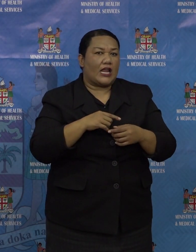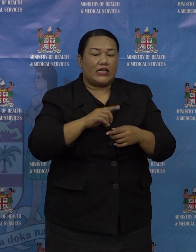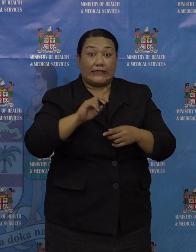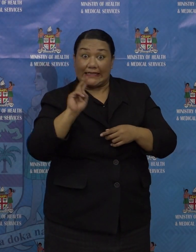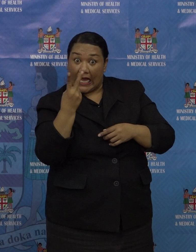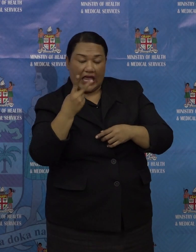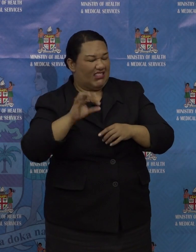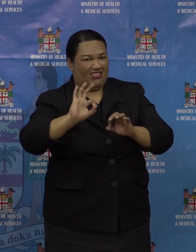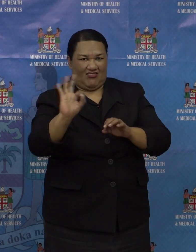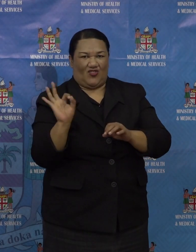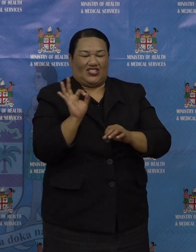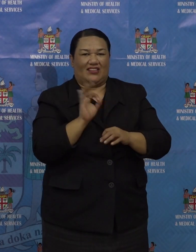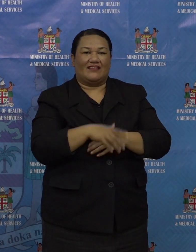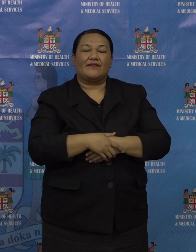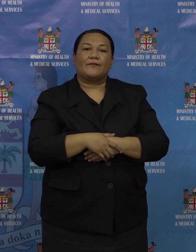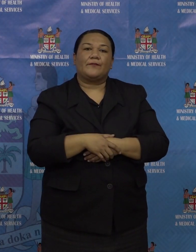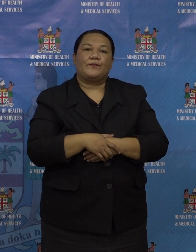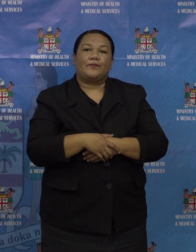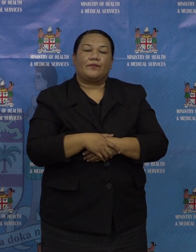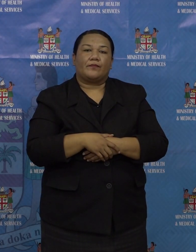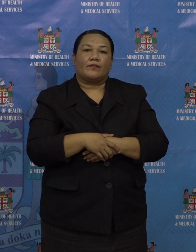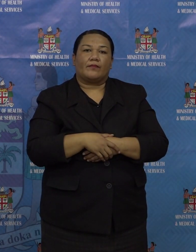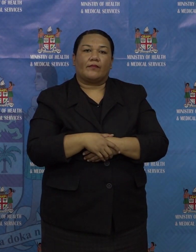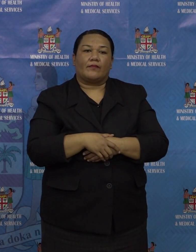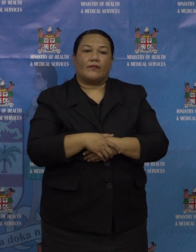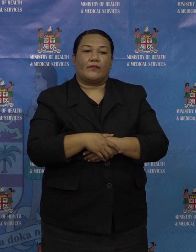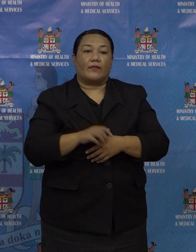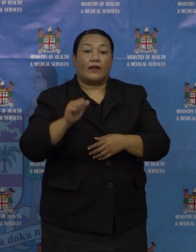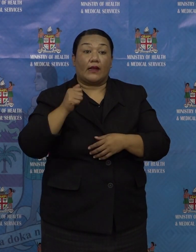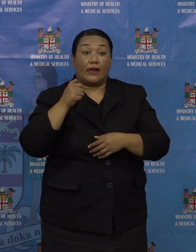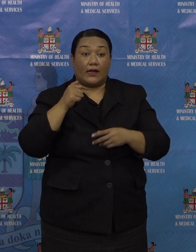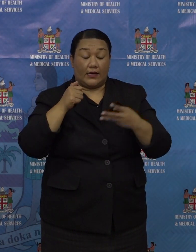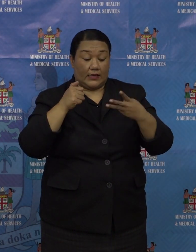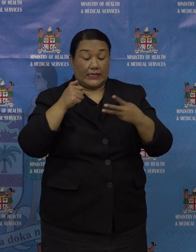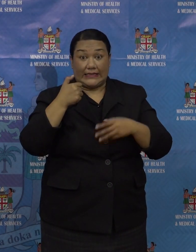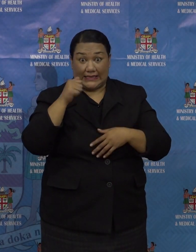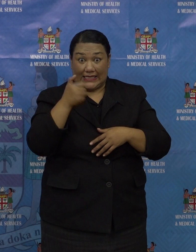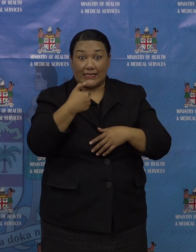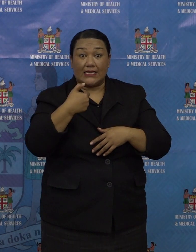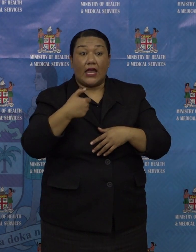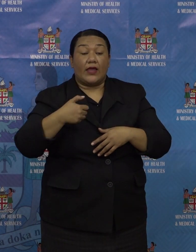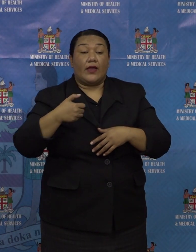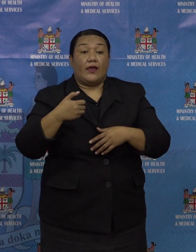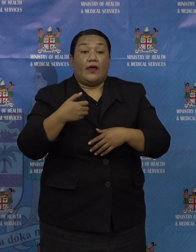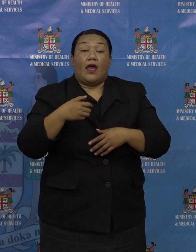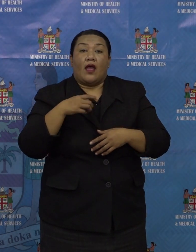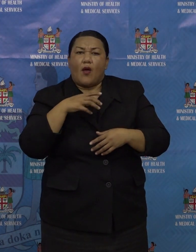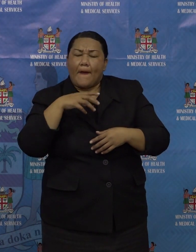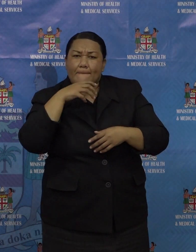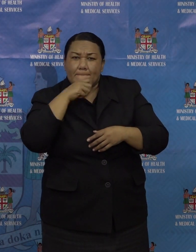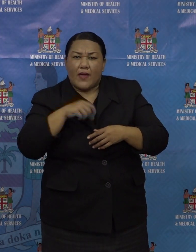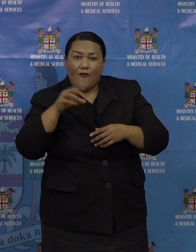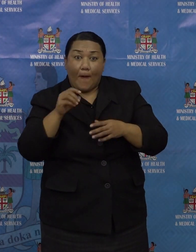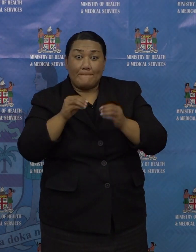vaccinated. The sixth COVID-19 death to report is an 88-year-old man from Ba. He presented to the Bar Mission Hospital